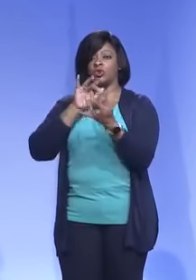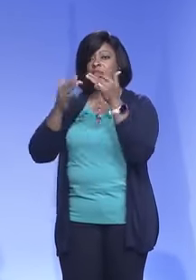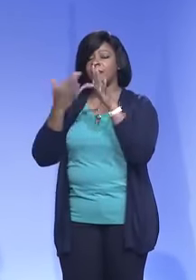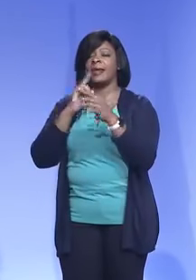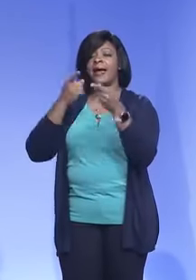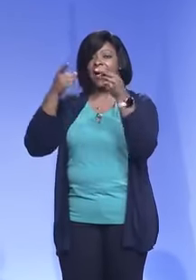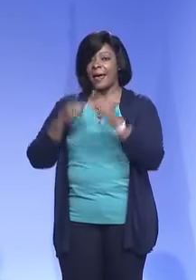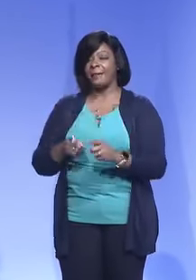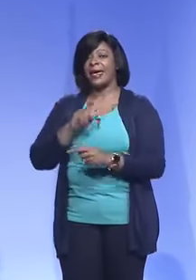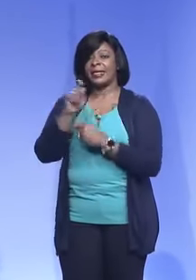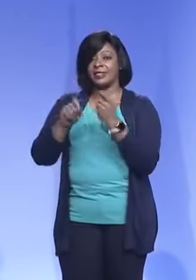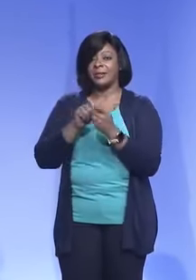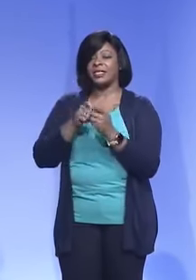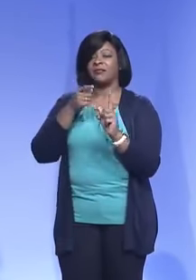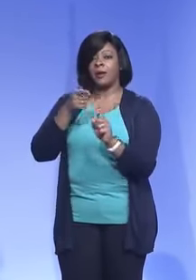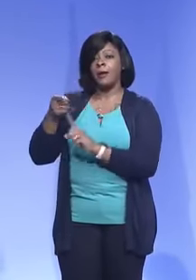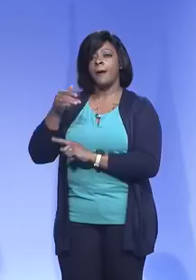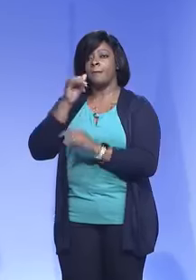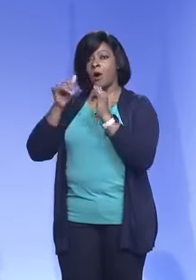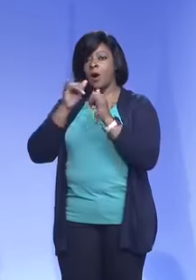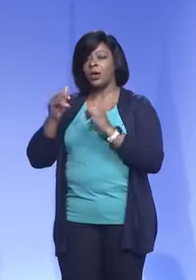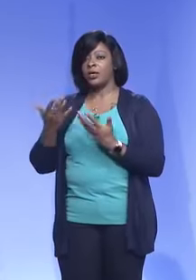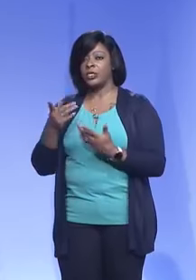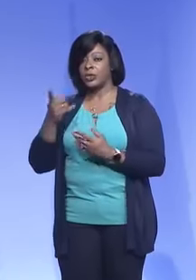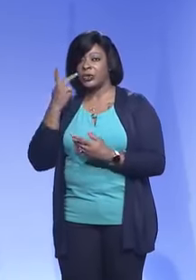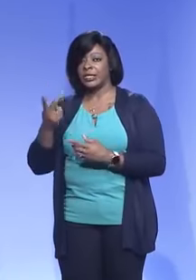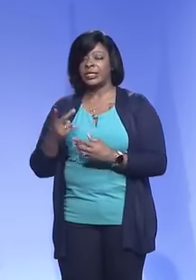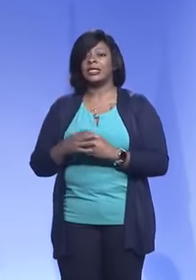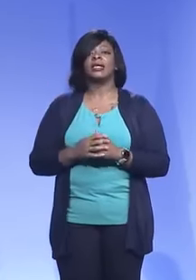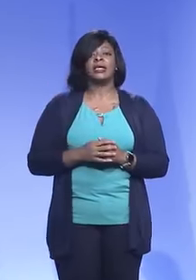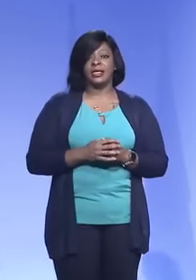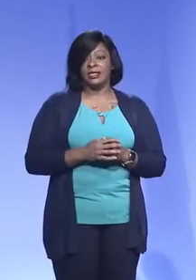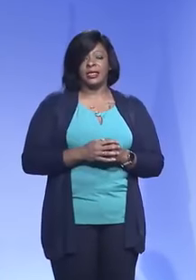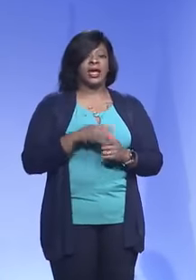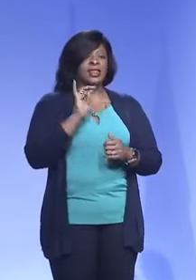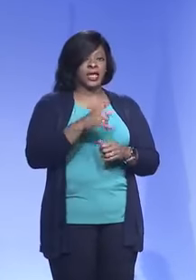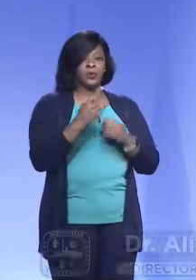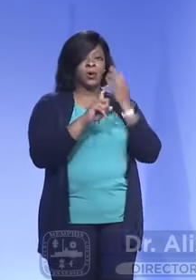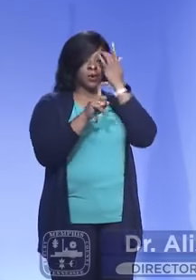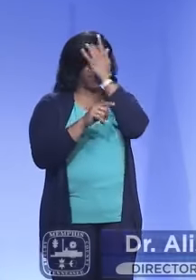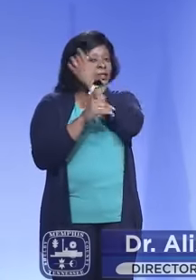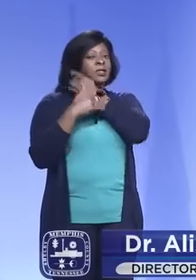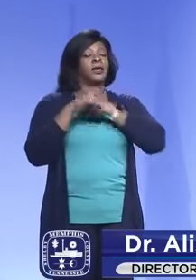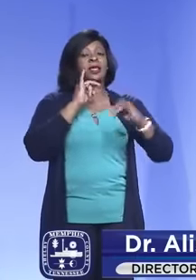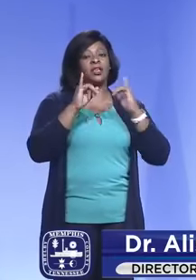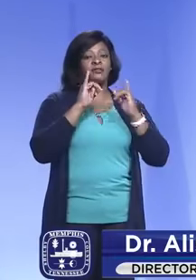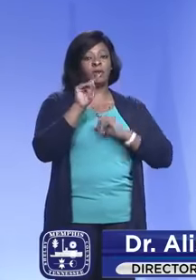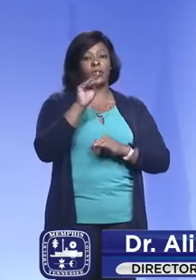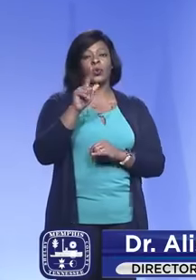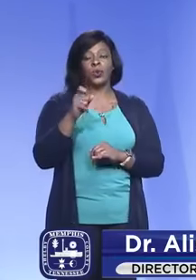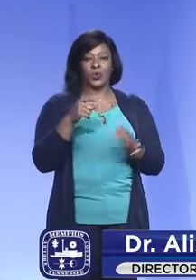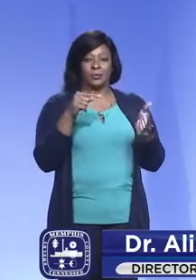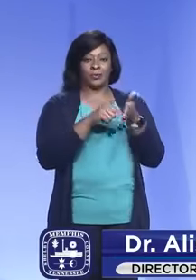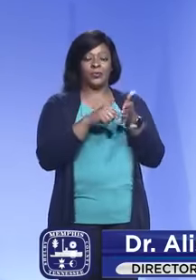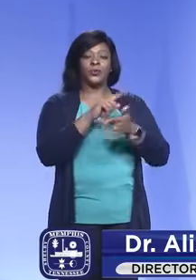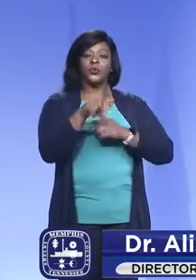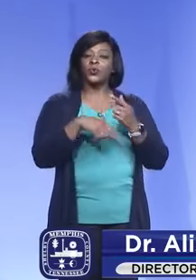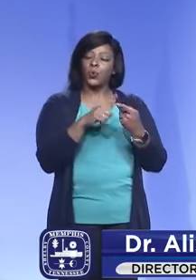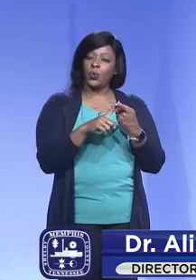is happening in any sort of bars as these? So that's actually one of the questions in the interview tool. So